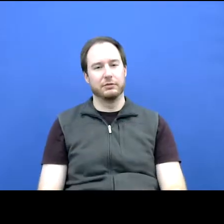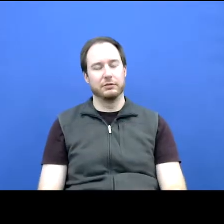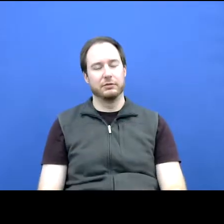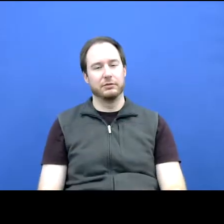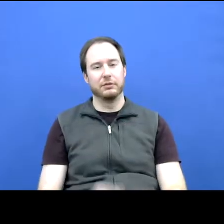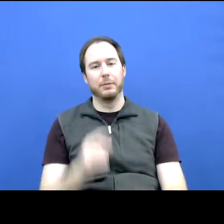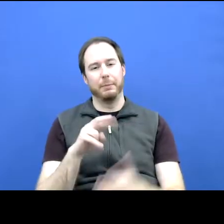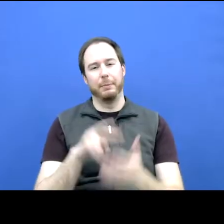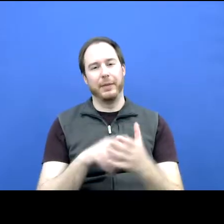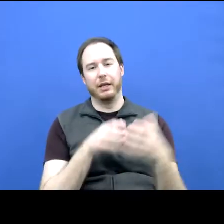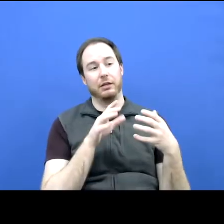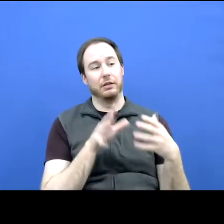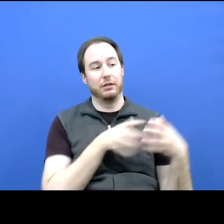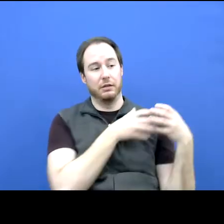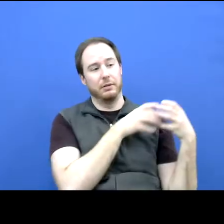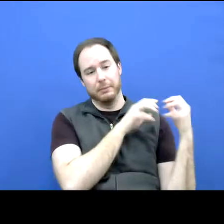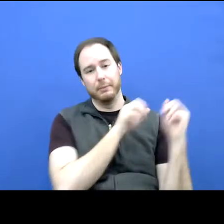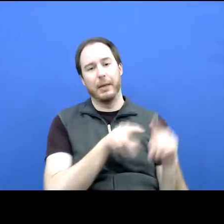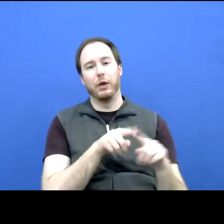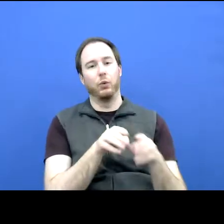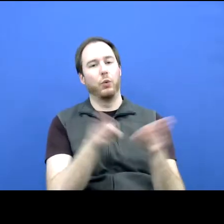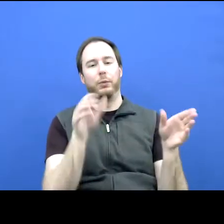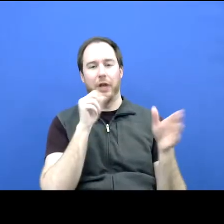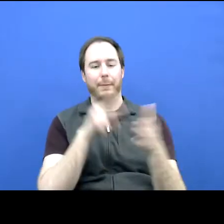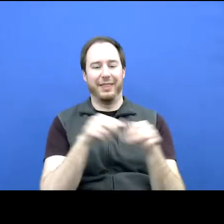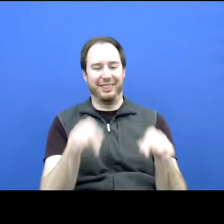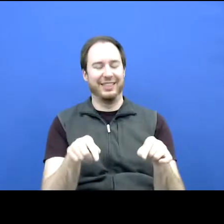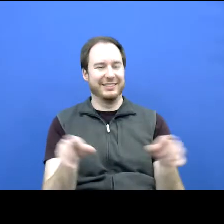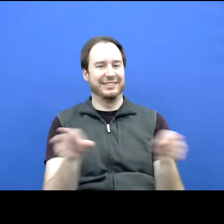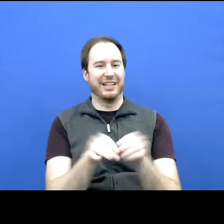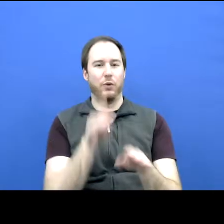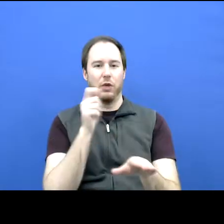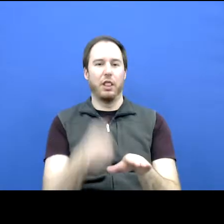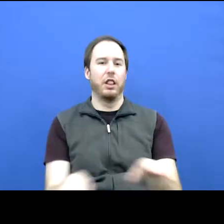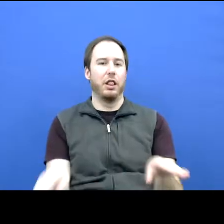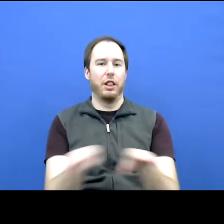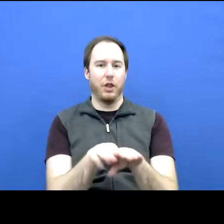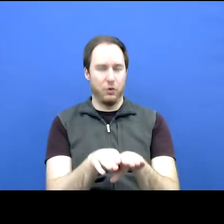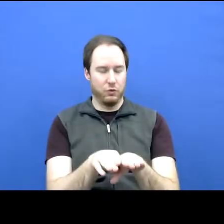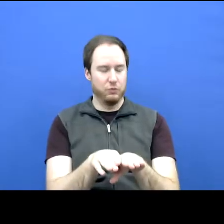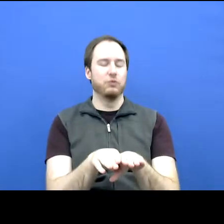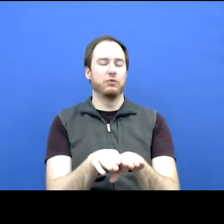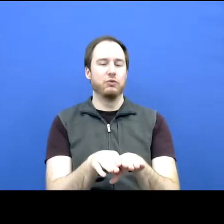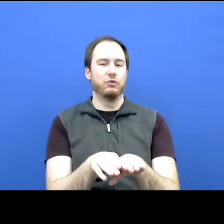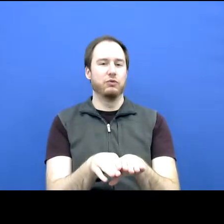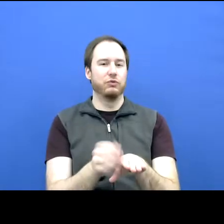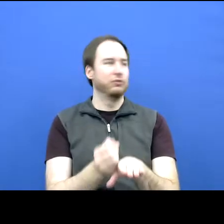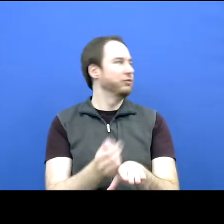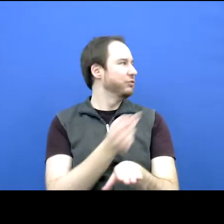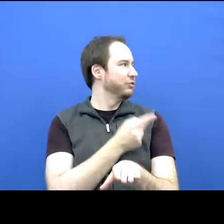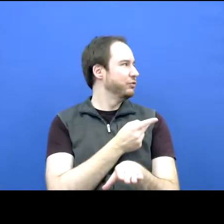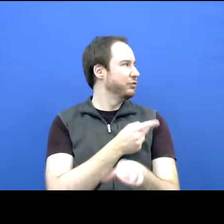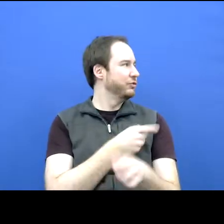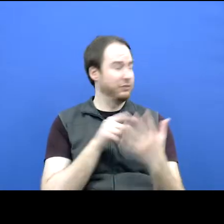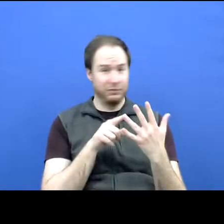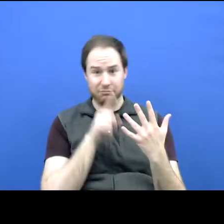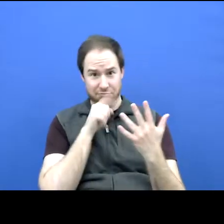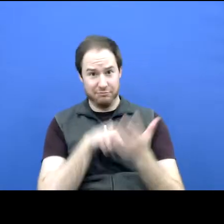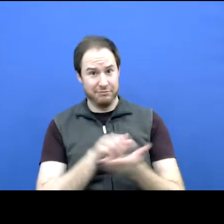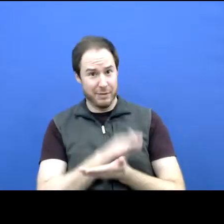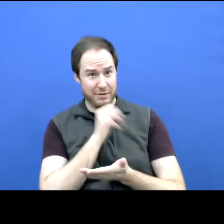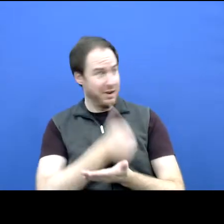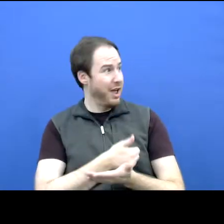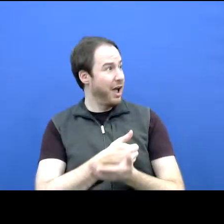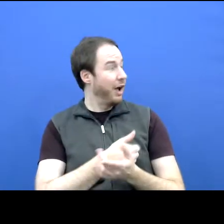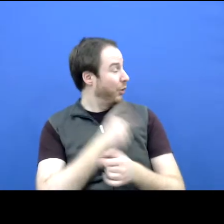we will not be returning to open session after that. So we will adjourn to executive session and then You do realize it's not on our sheet, right? It